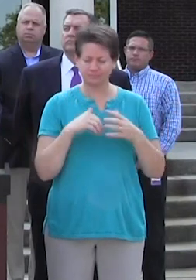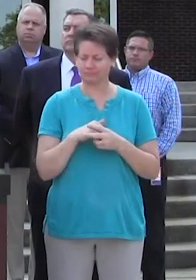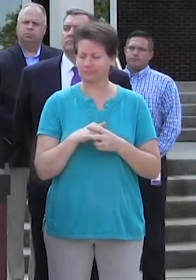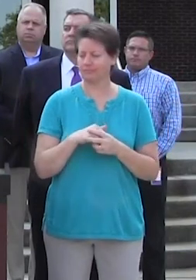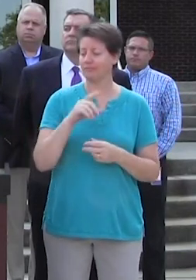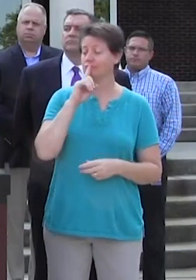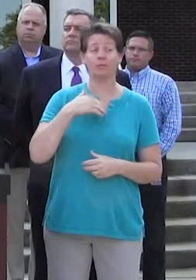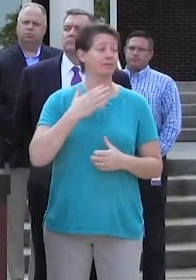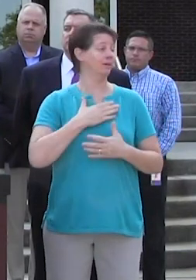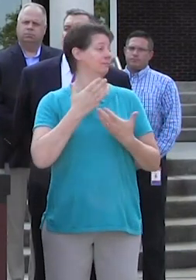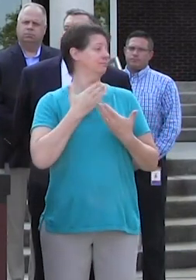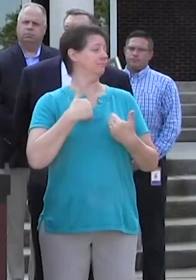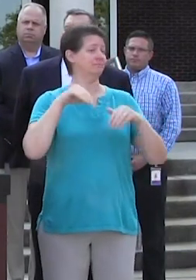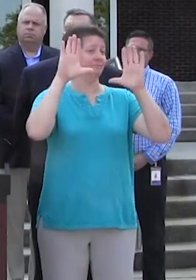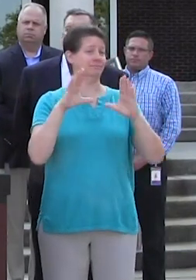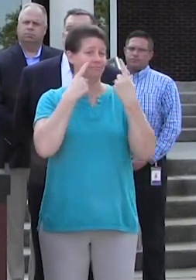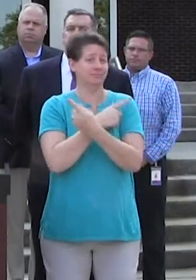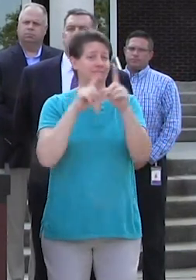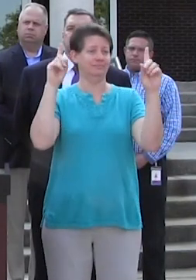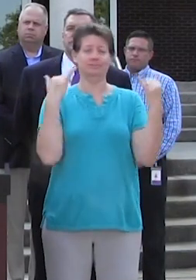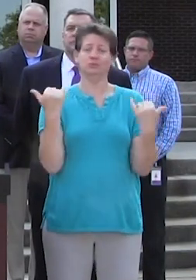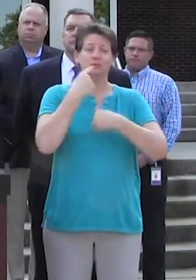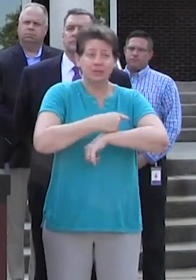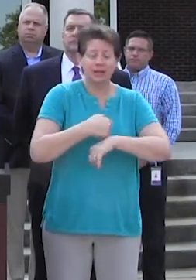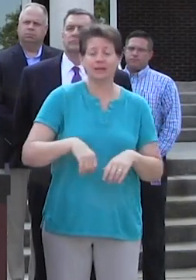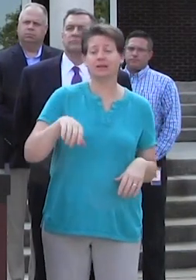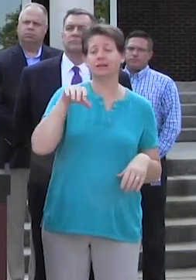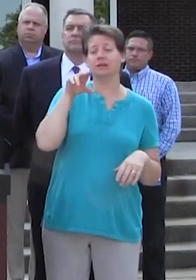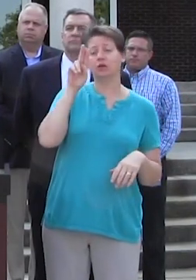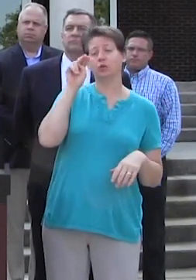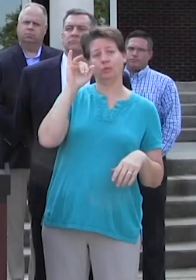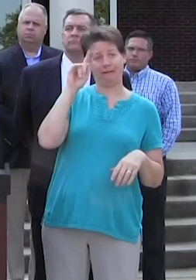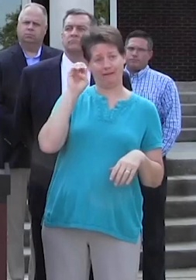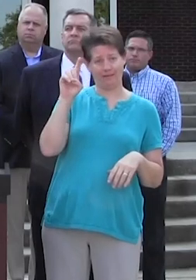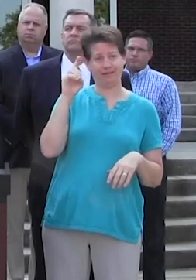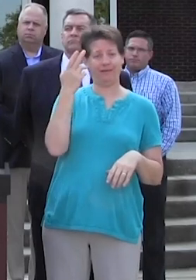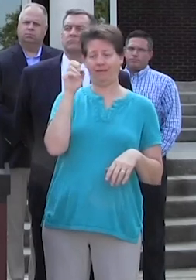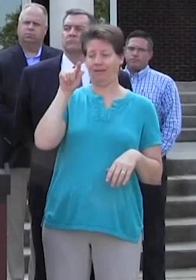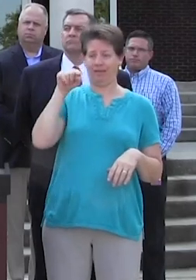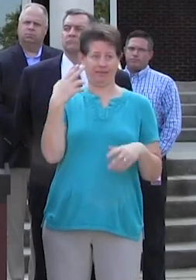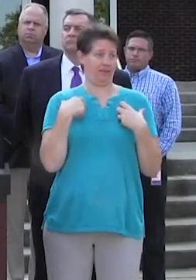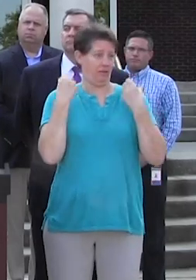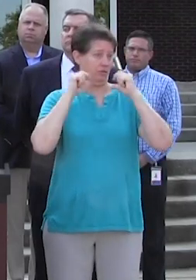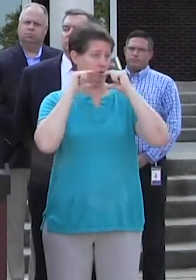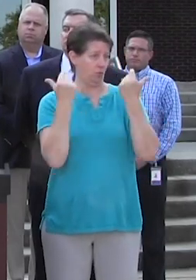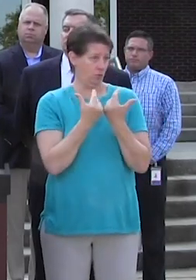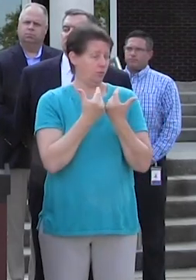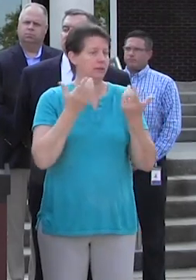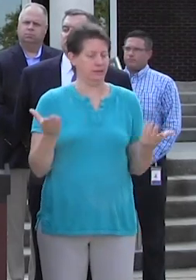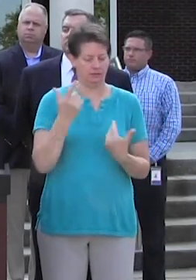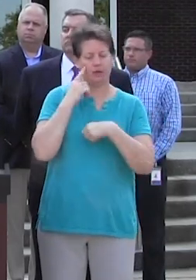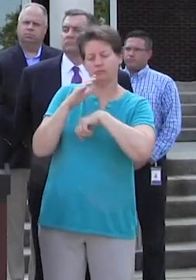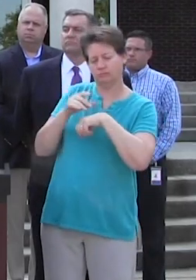a great happy announcement to be made today by the United Health Group, and I will call on those here